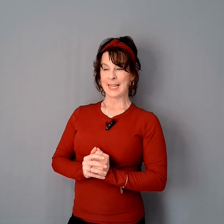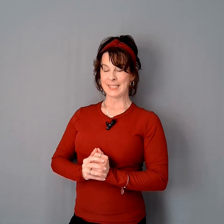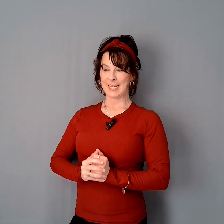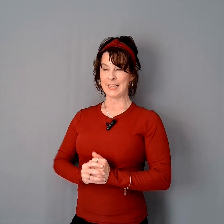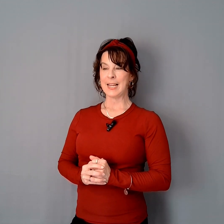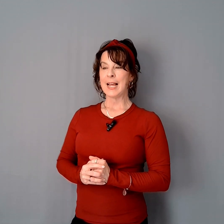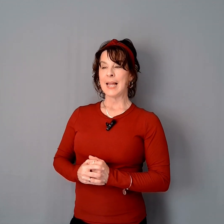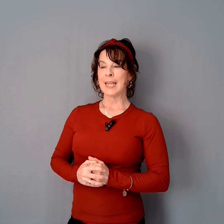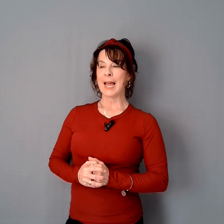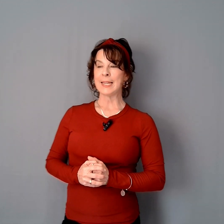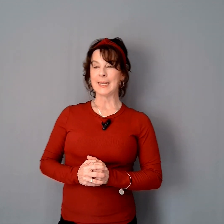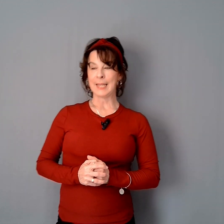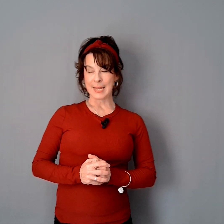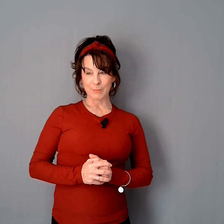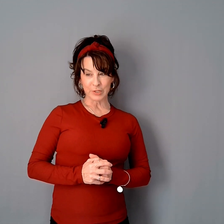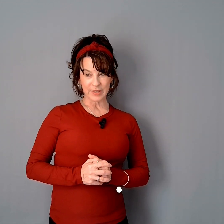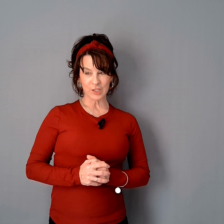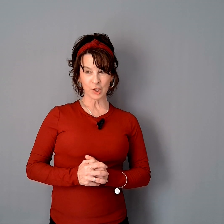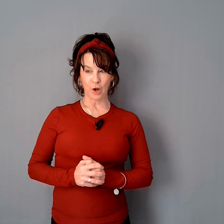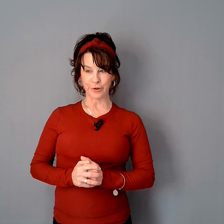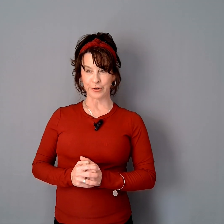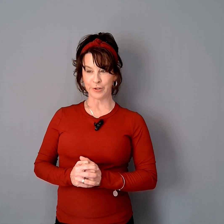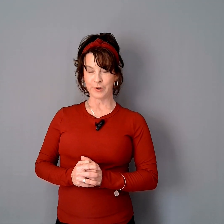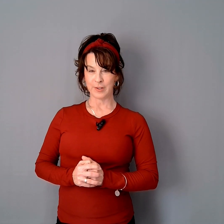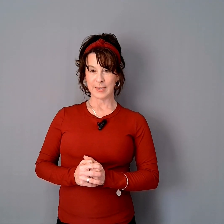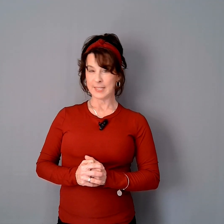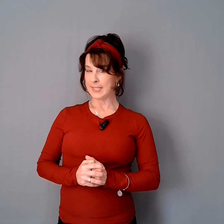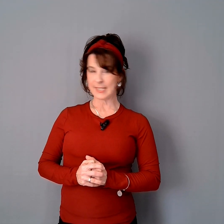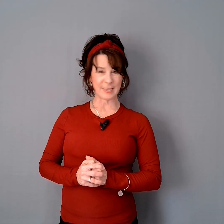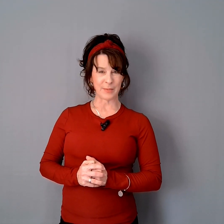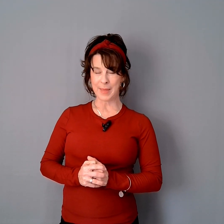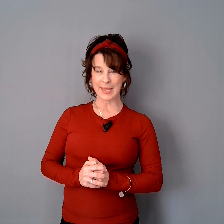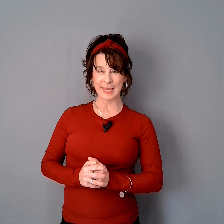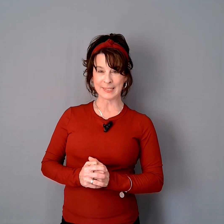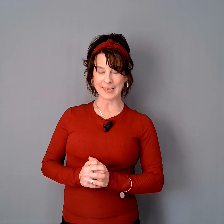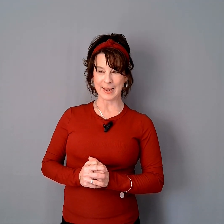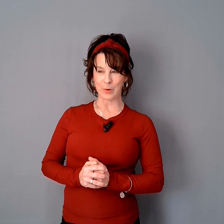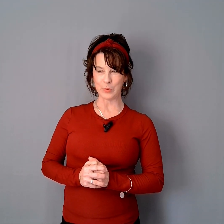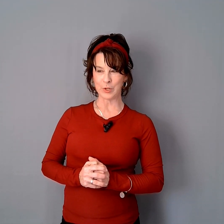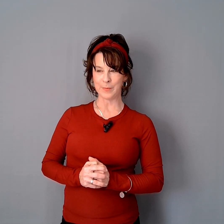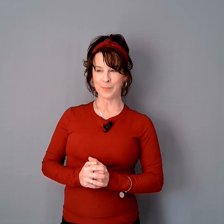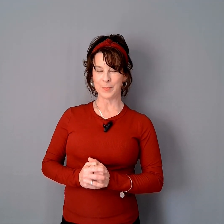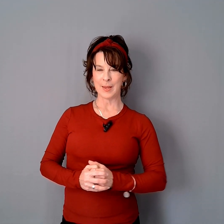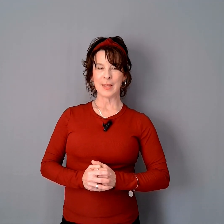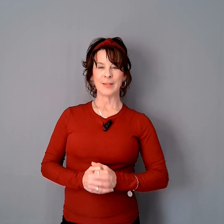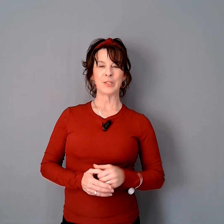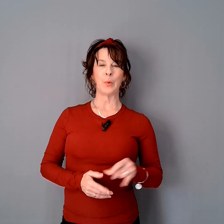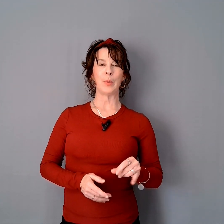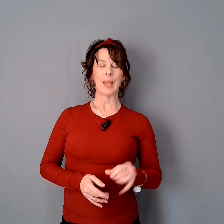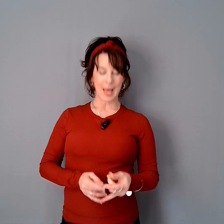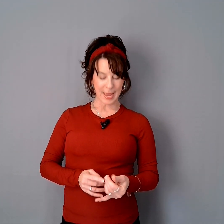Next line. Like a lamb to the slaughter, didn't make a sound. So